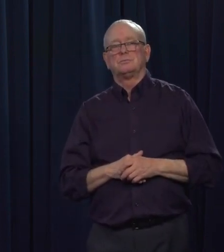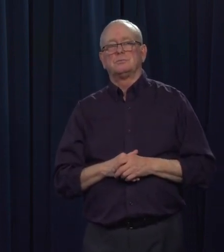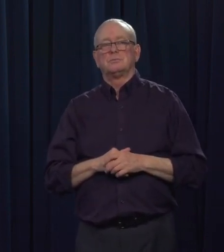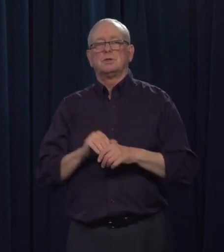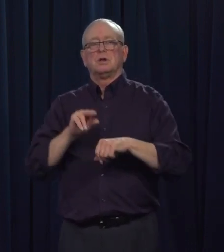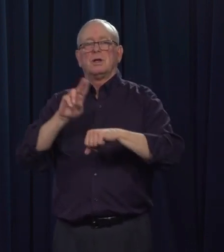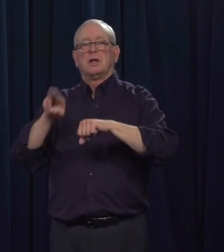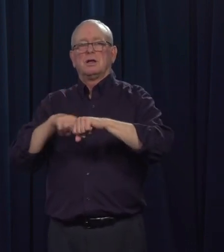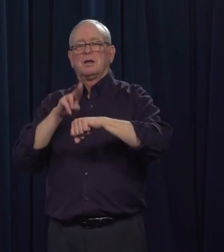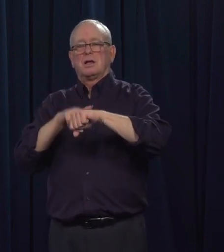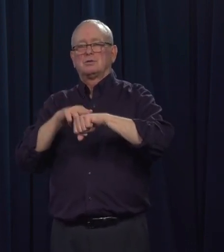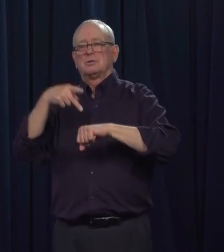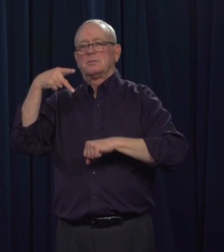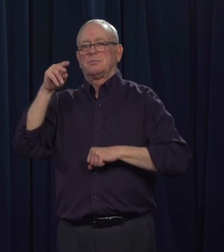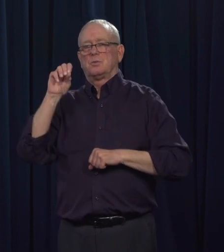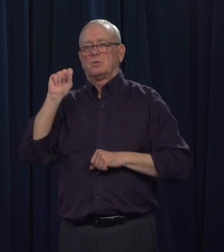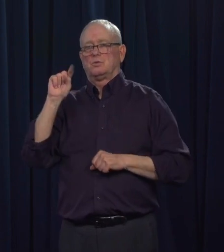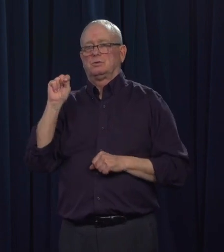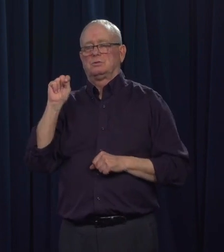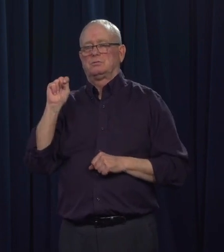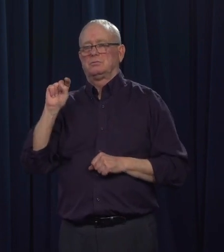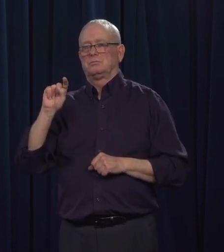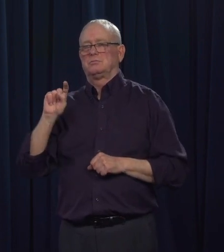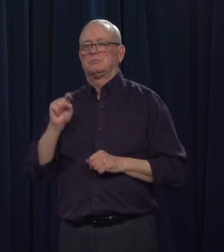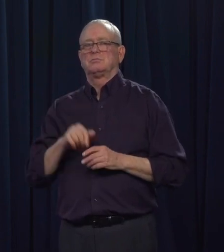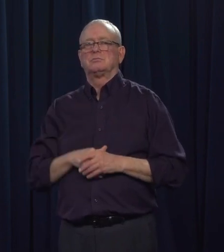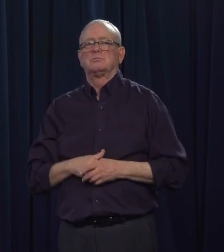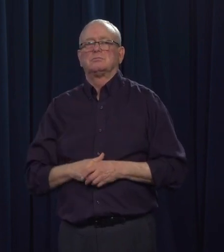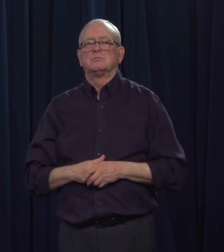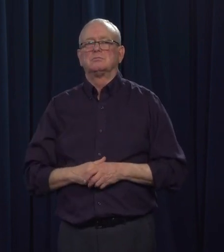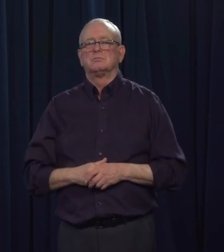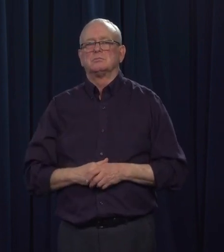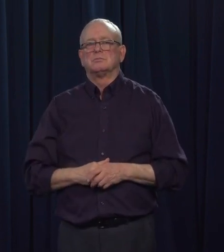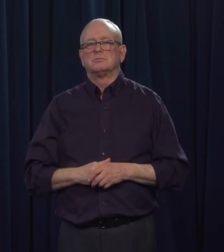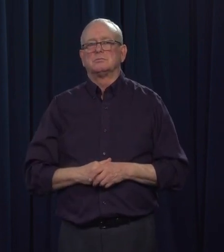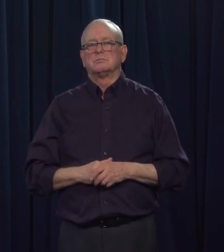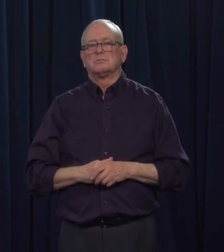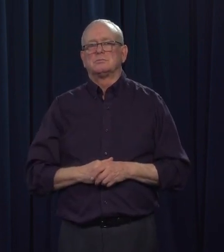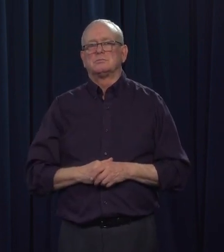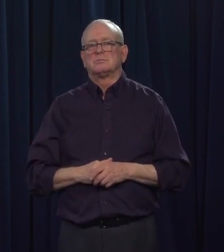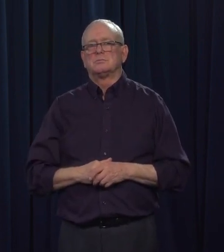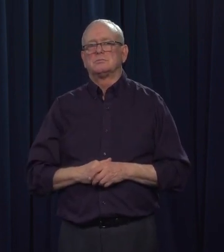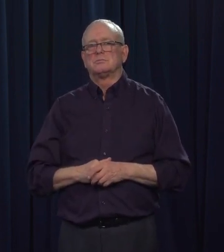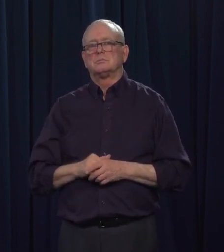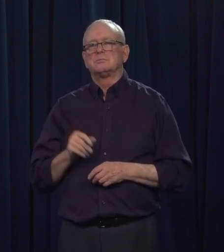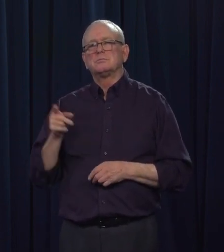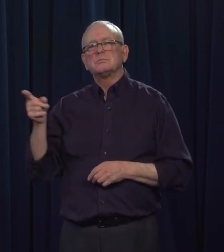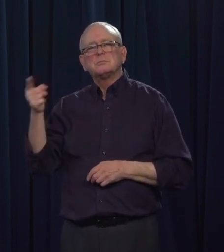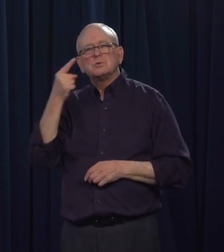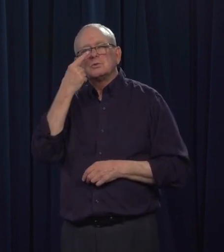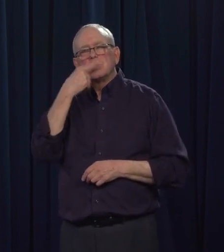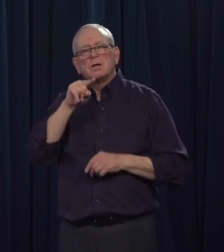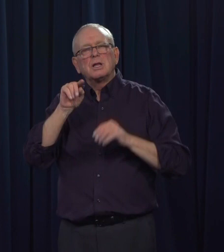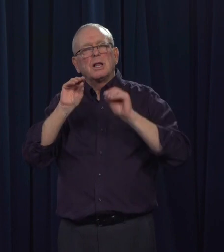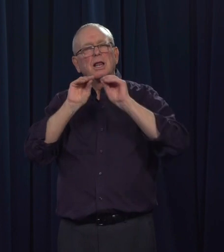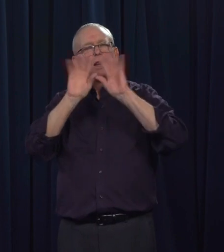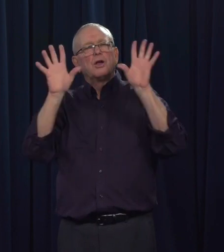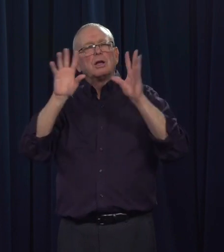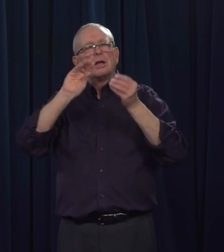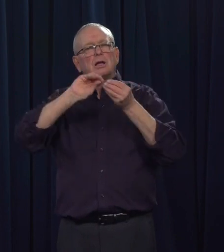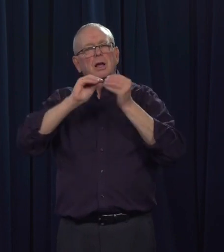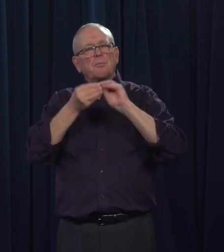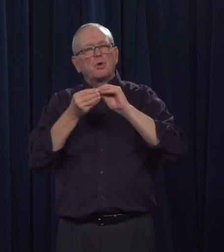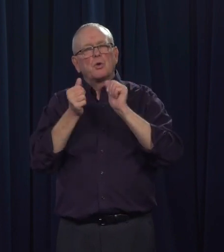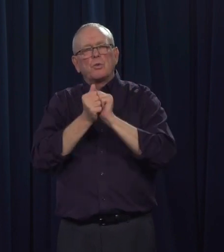ahead. Hey, I just wanted some quick clarity on the bond spiel numbers. Did you say that there were